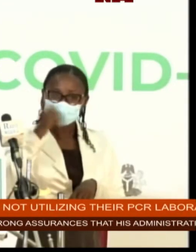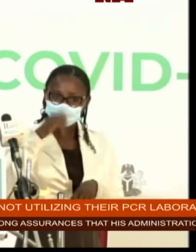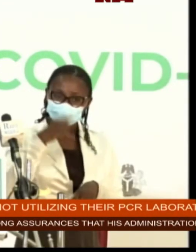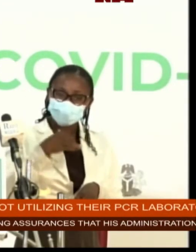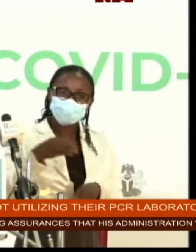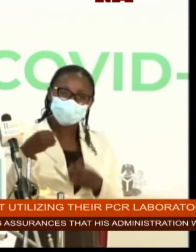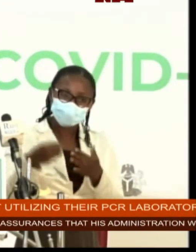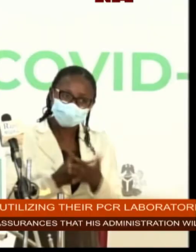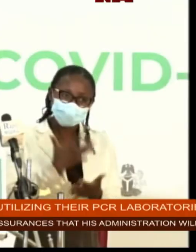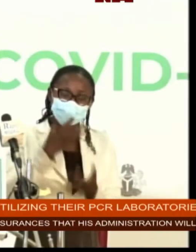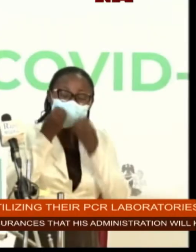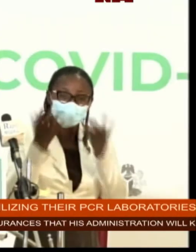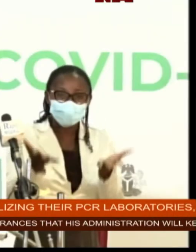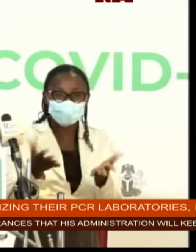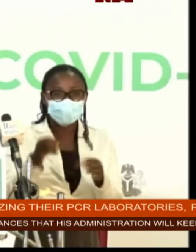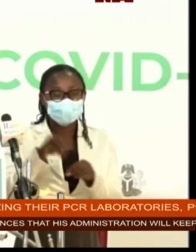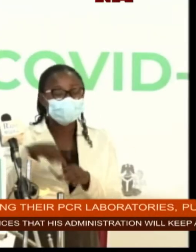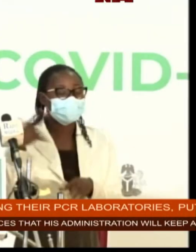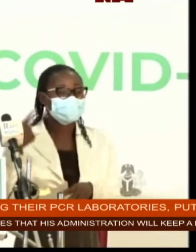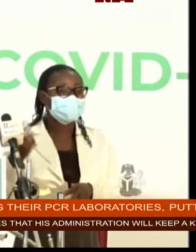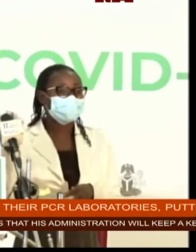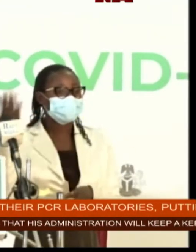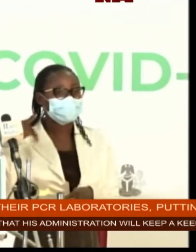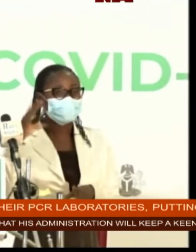In the last 9 months,